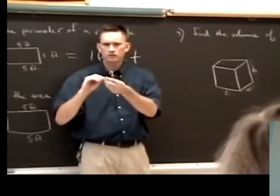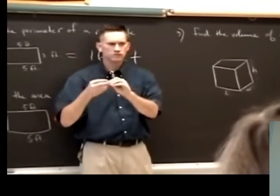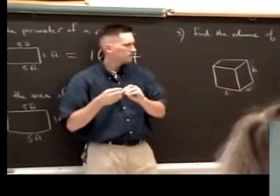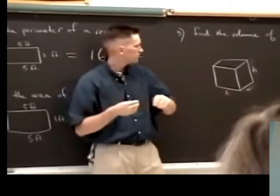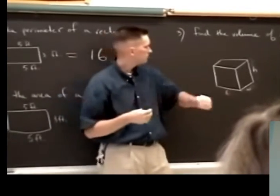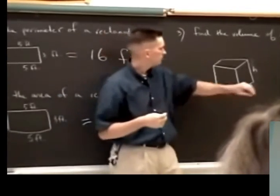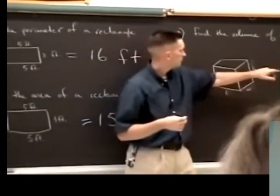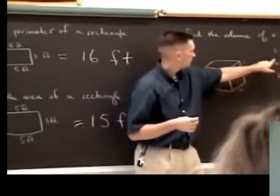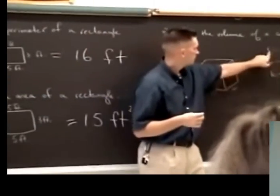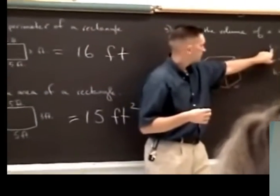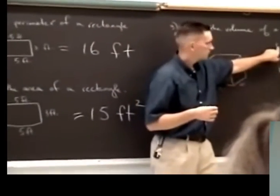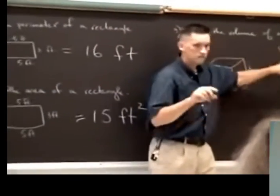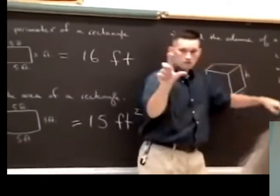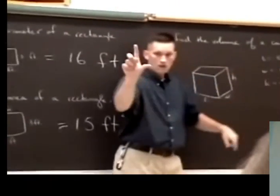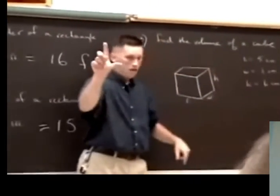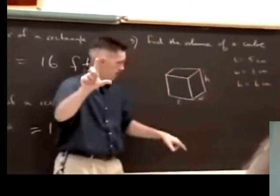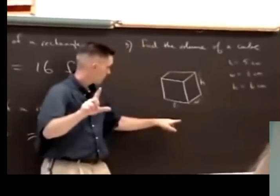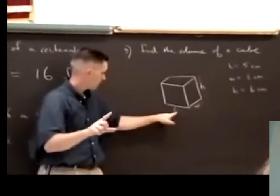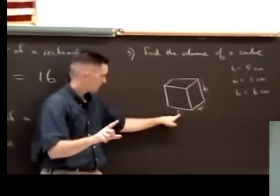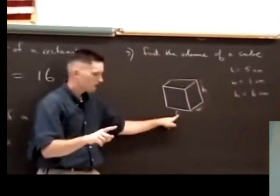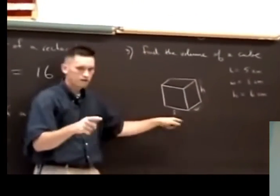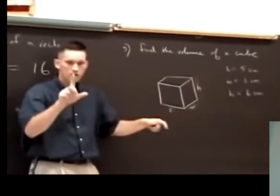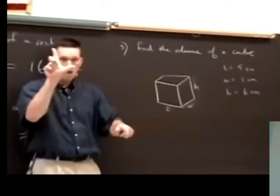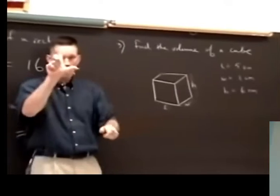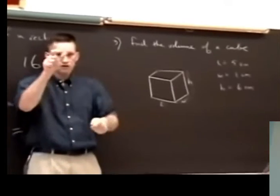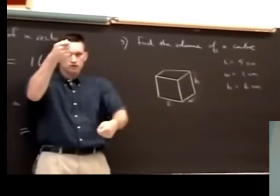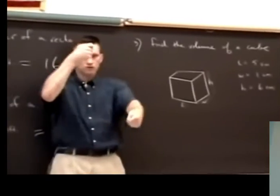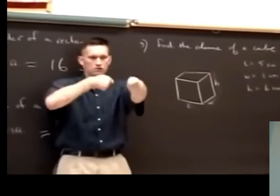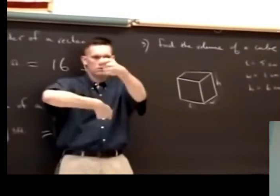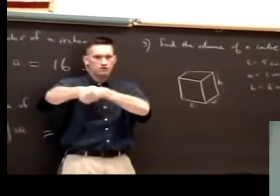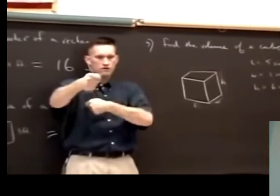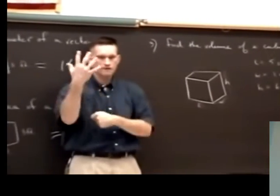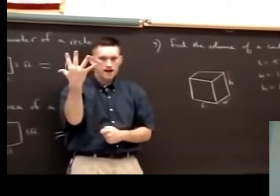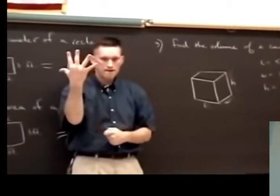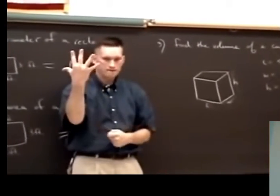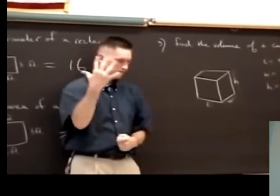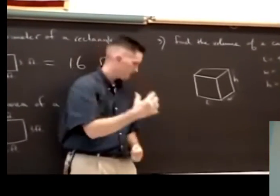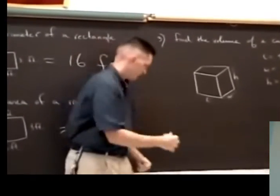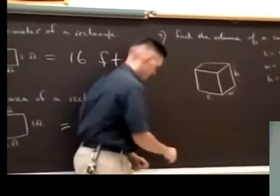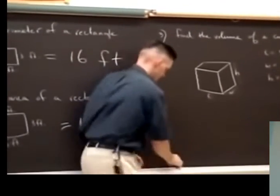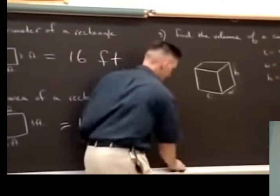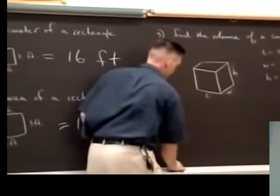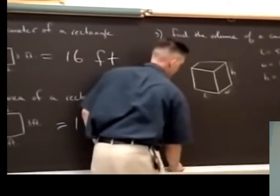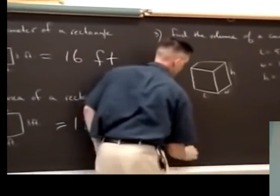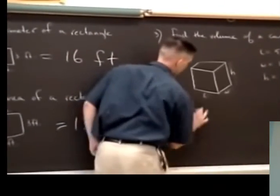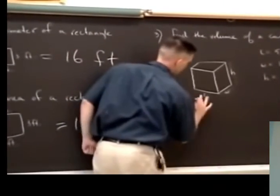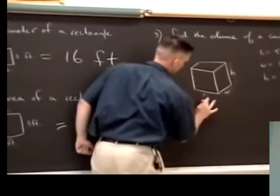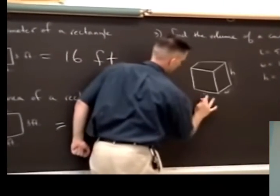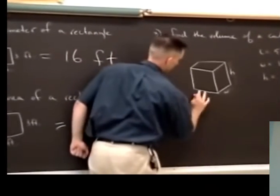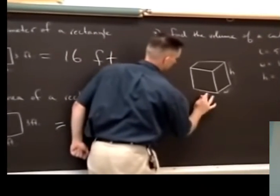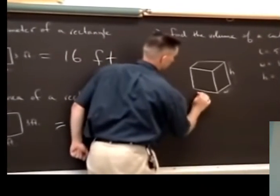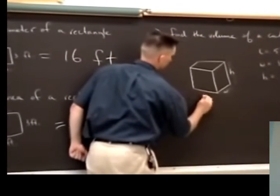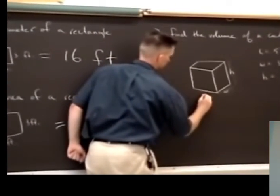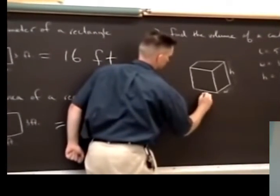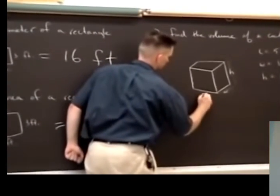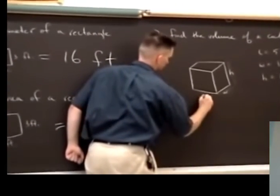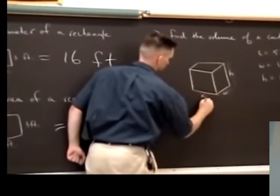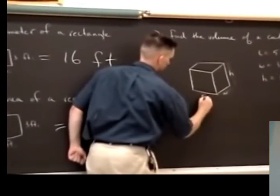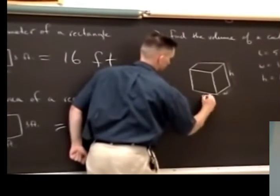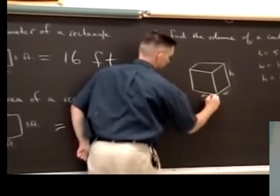What's the number for the length in this problem? 5. And we're just going to switch out the length,